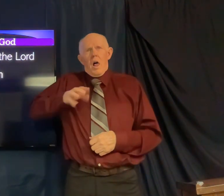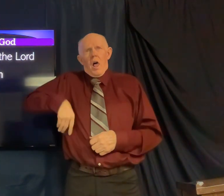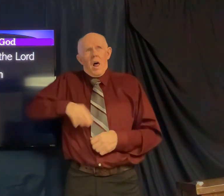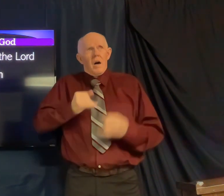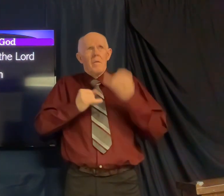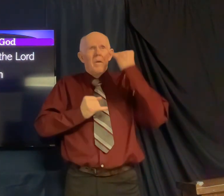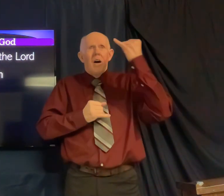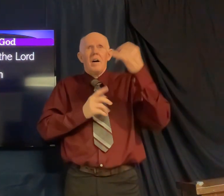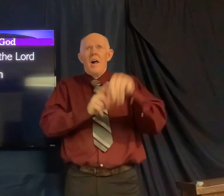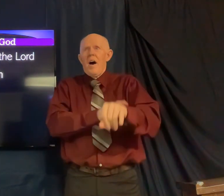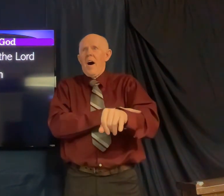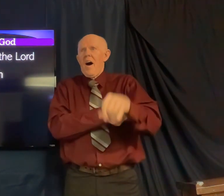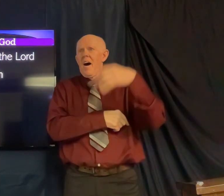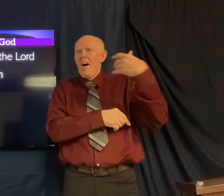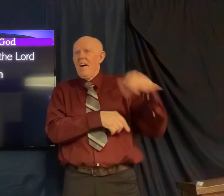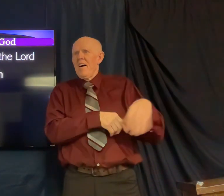He wasn't yet 100 years old, imagine.